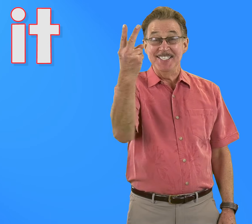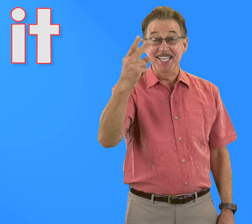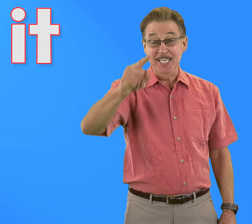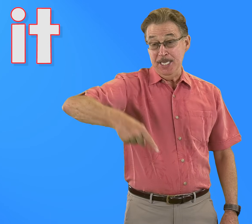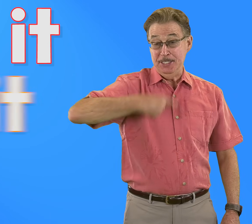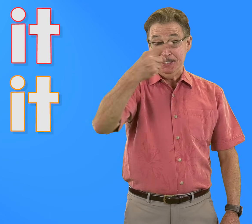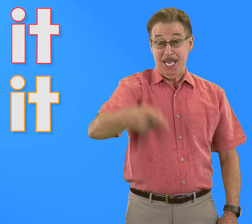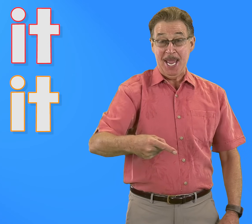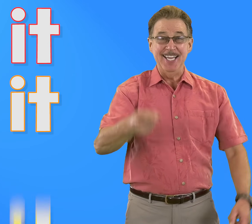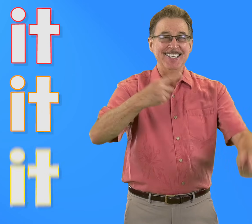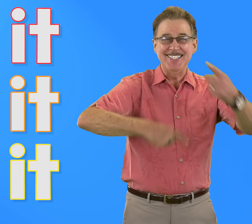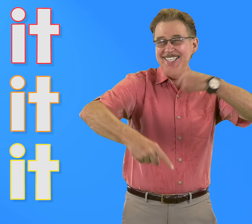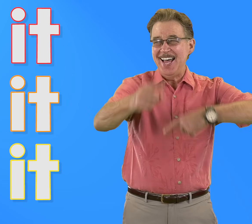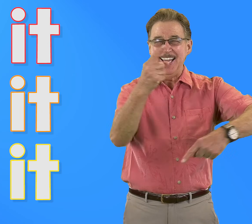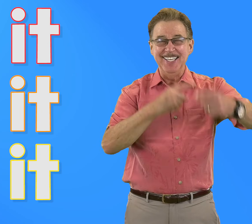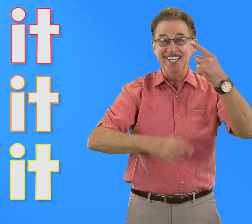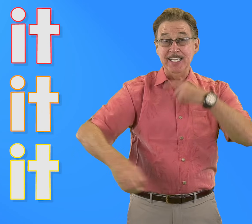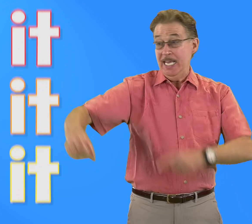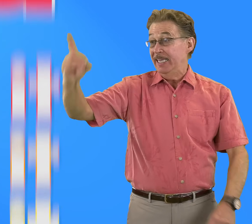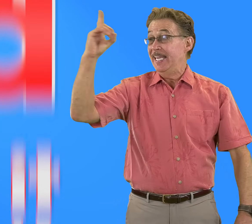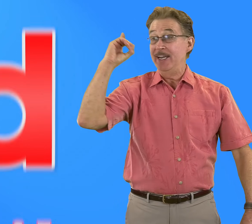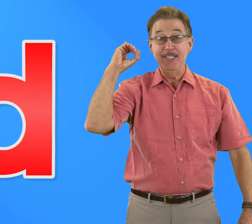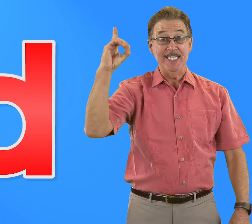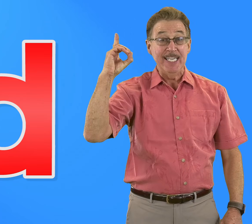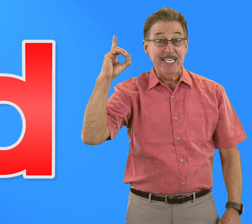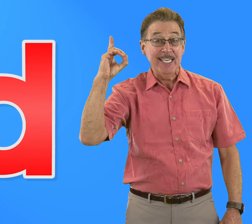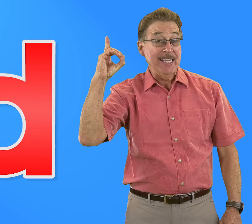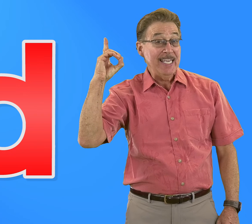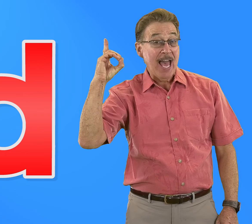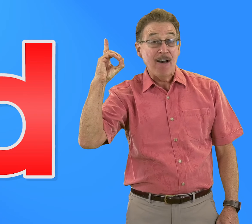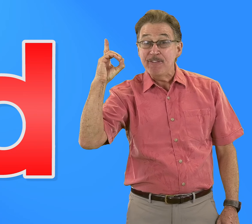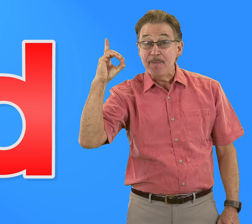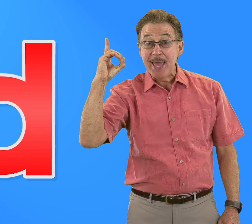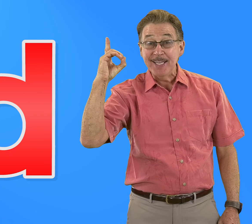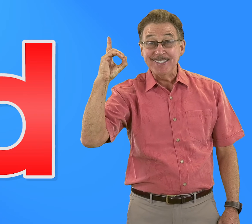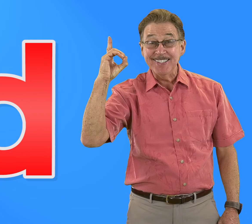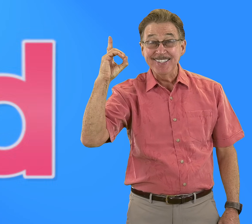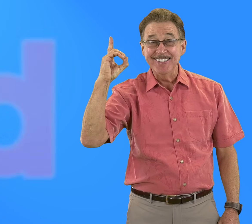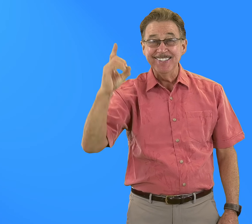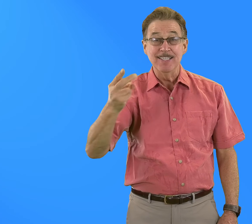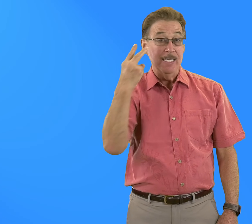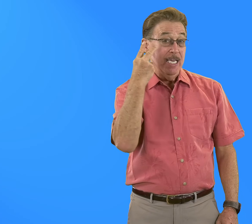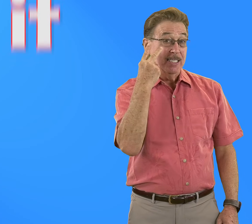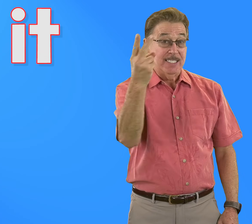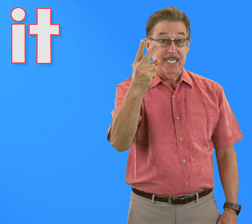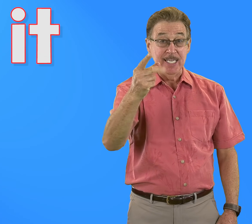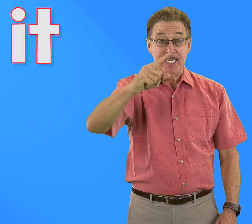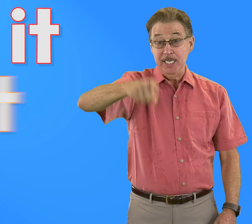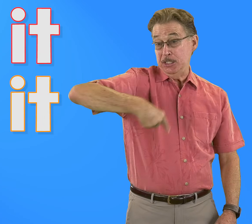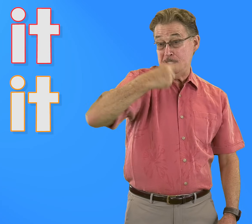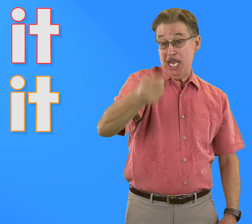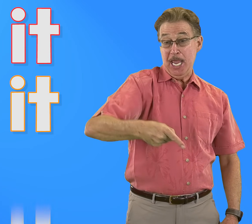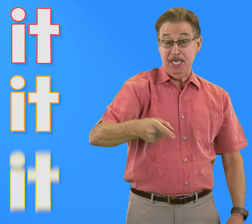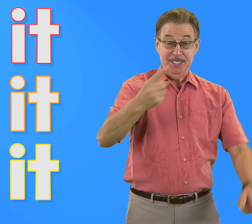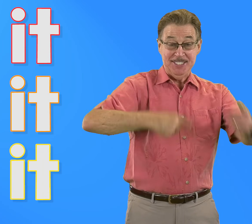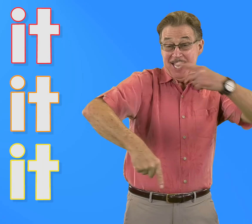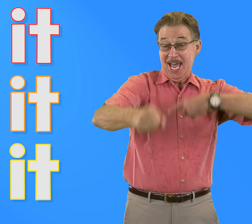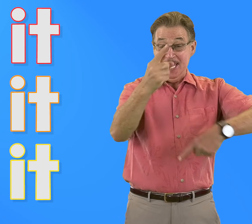See it, say it, sign it. Letter D in the alphabet. See it, say it, sign